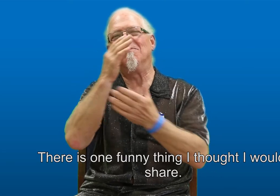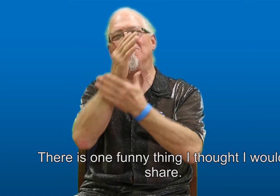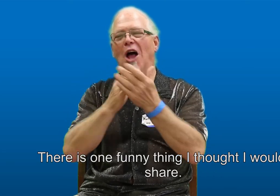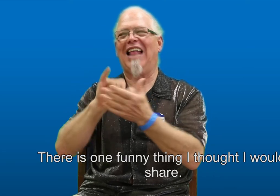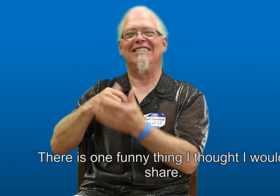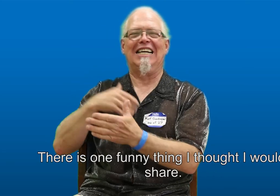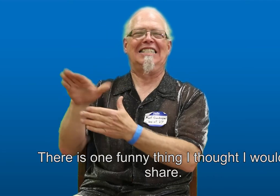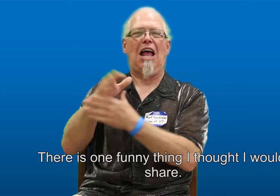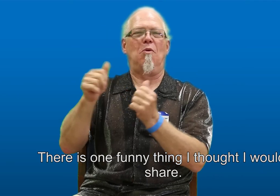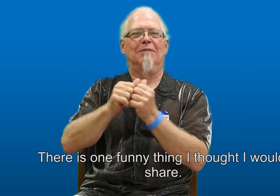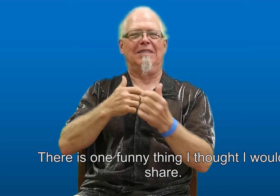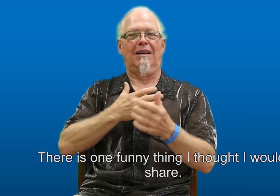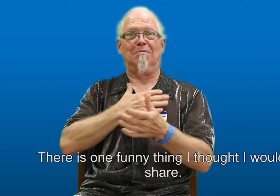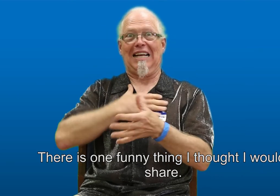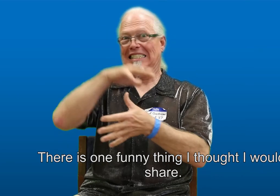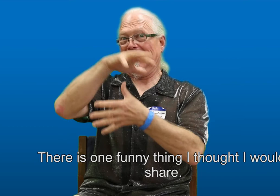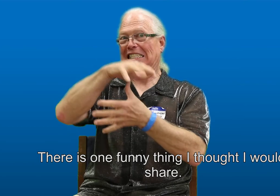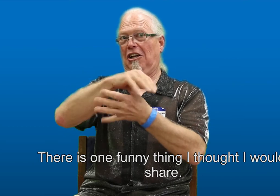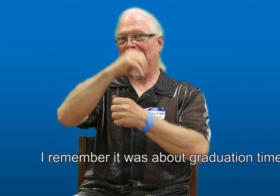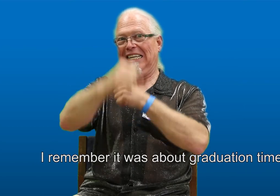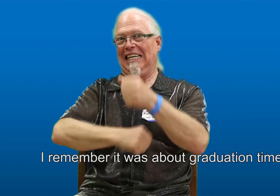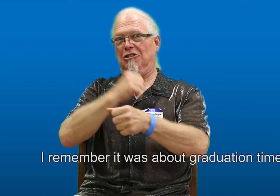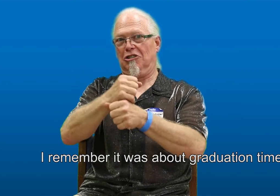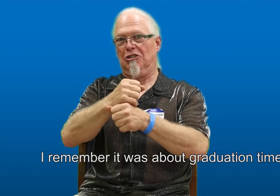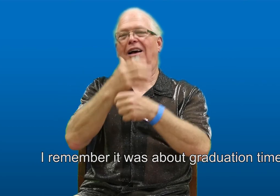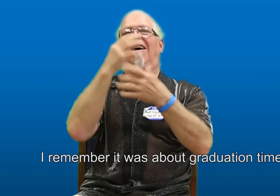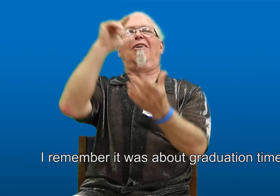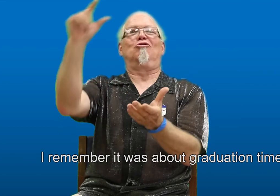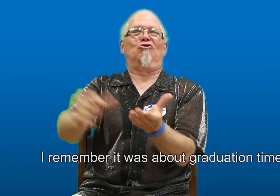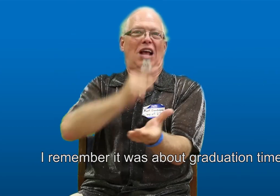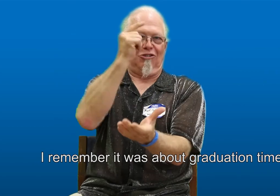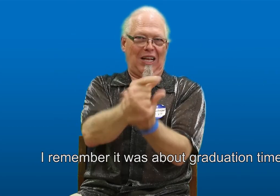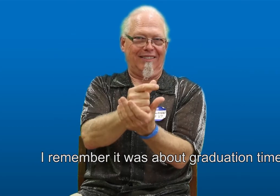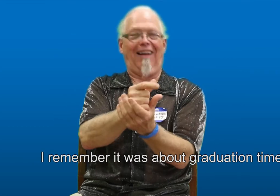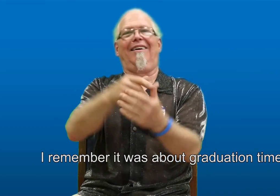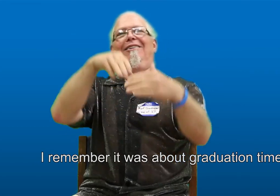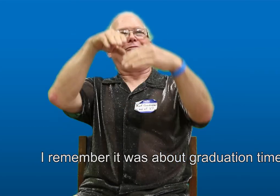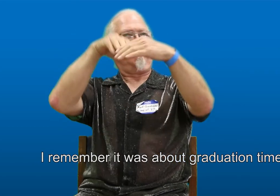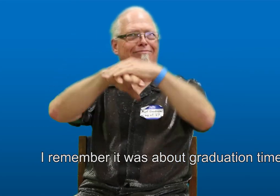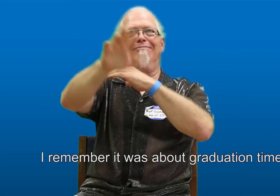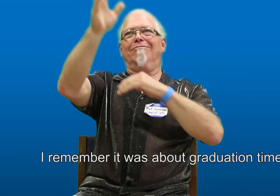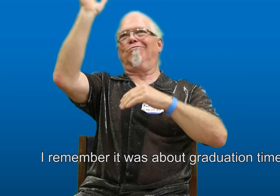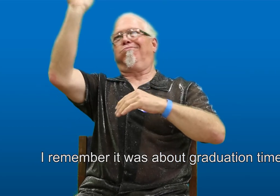There's one funny thing that I thought I would share. In my senior year, it was about graduation